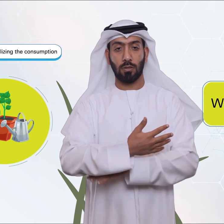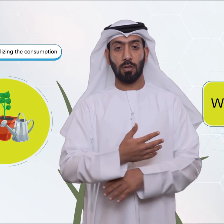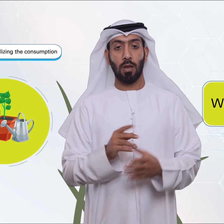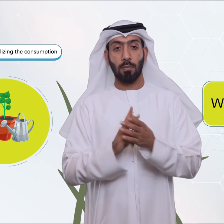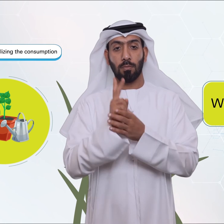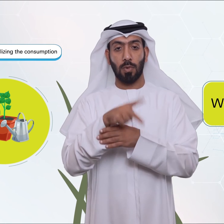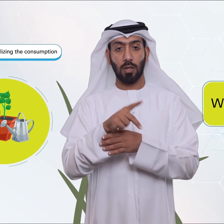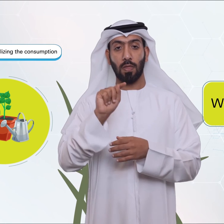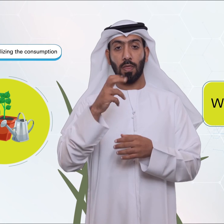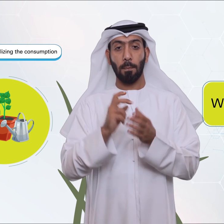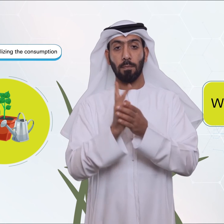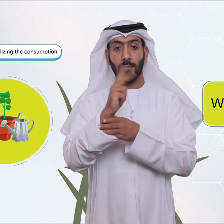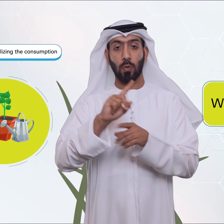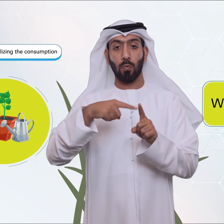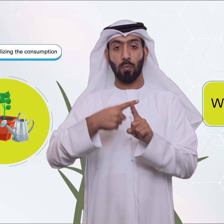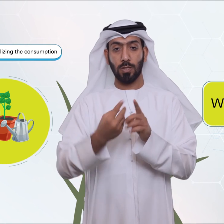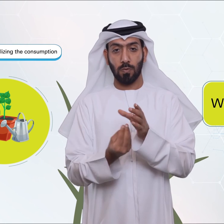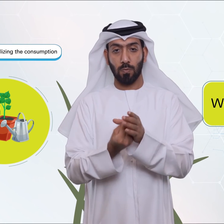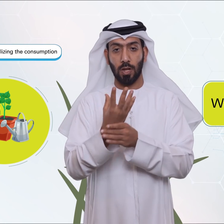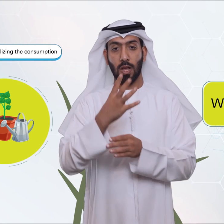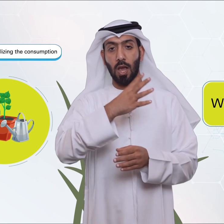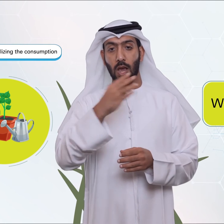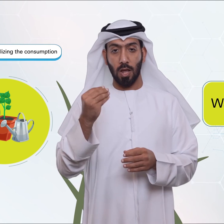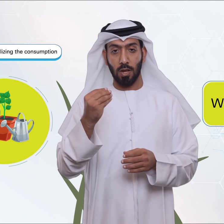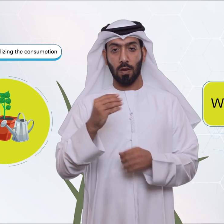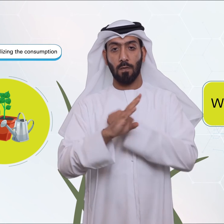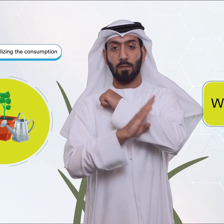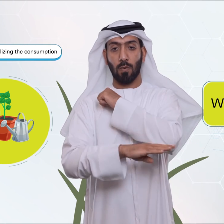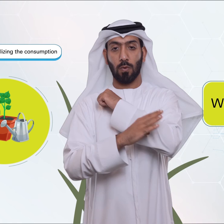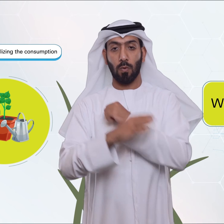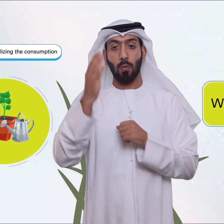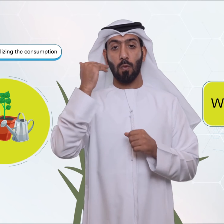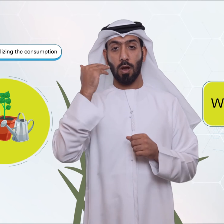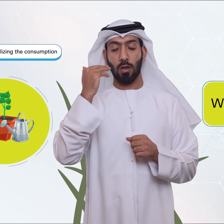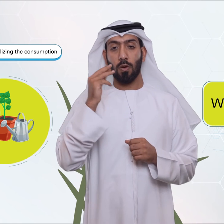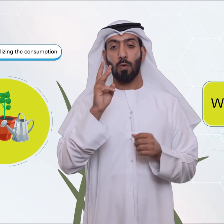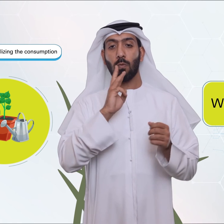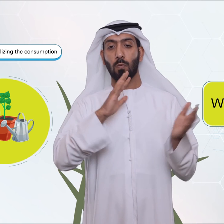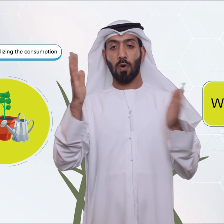Be sure to plant the plants in the spring and fall when watering requirements are lower.